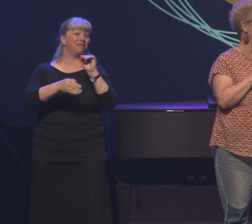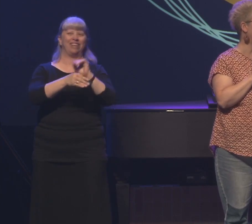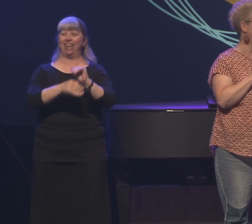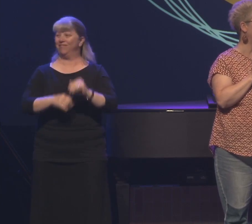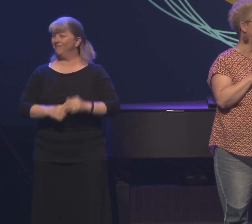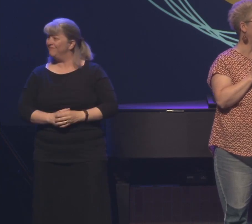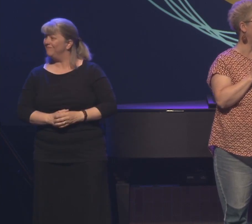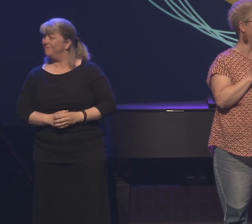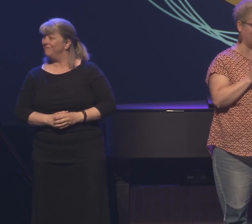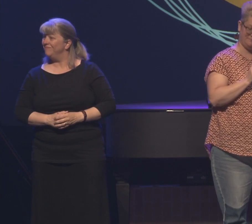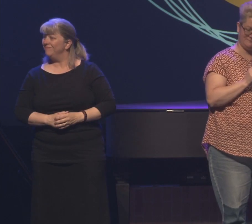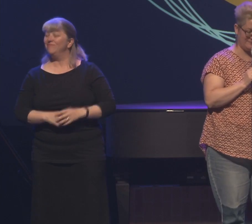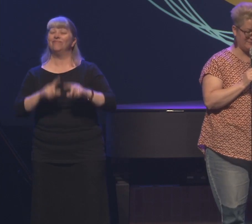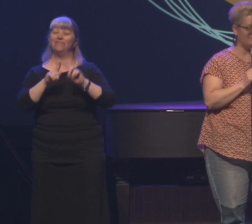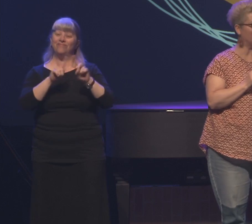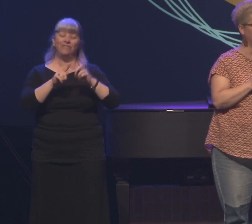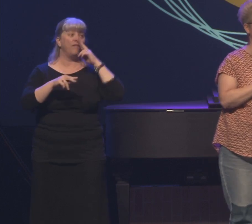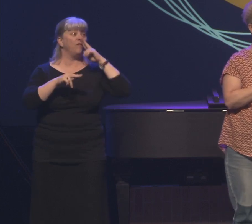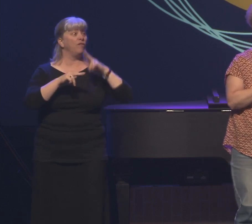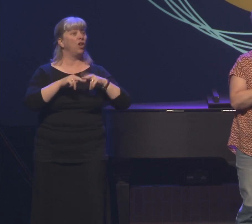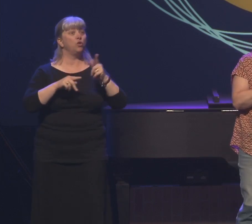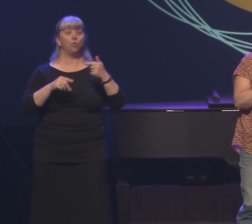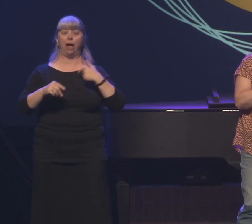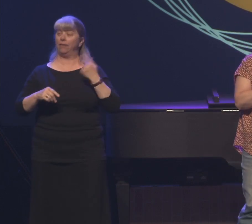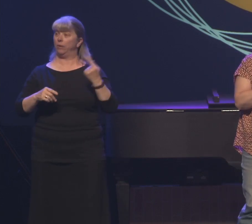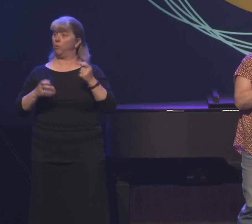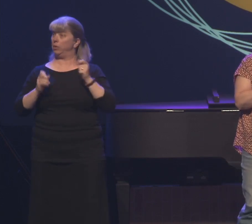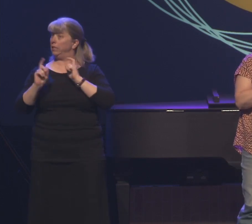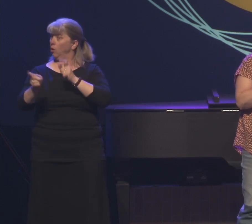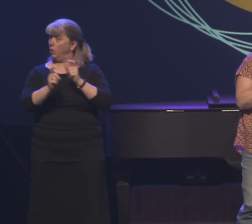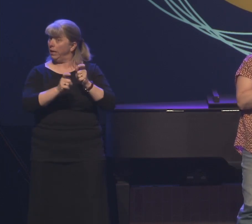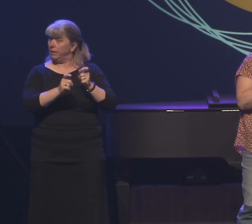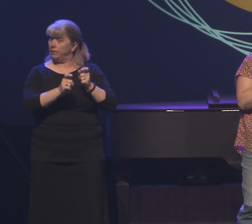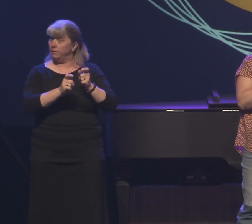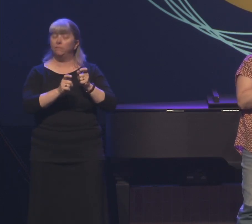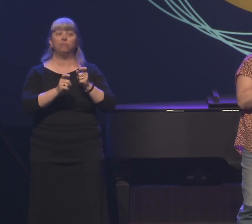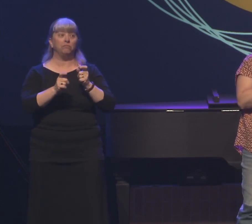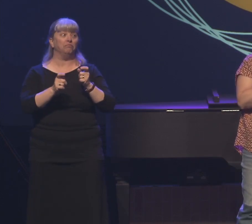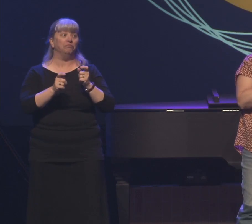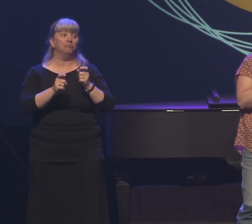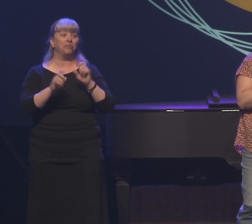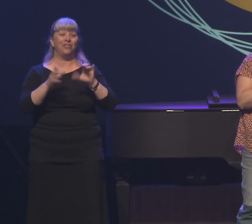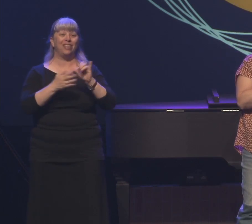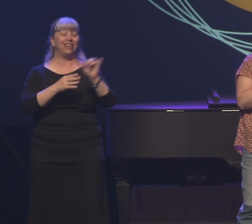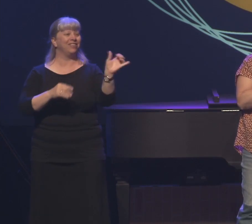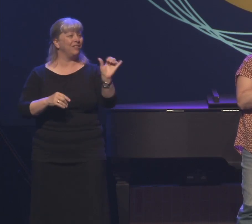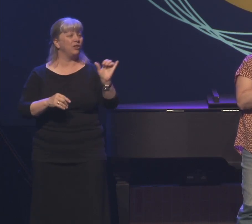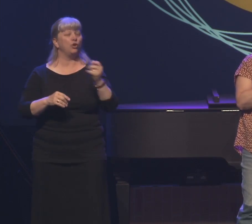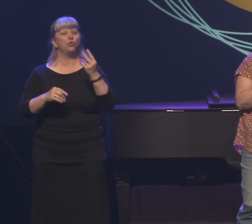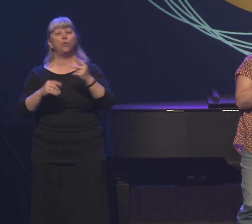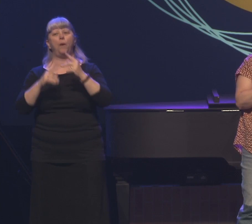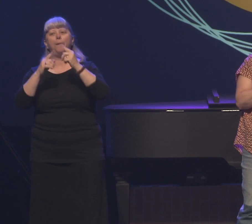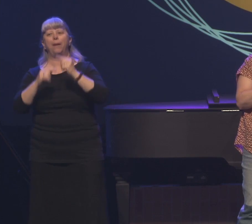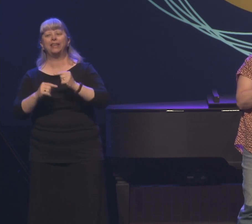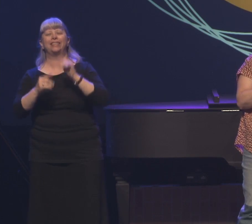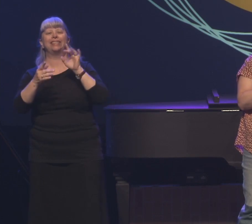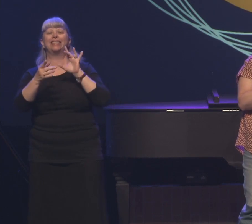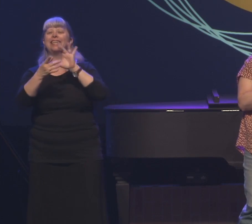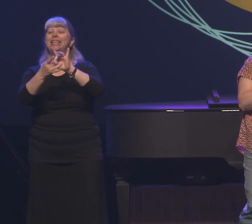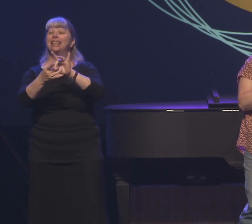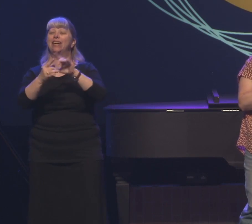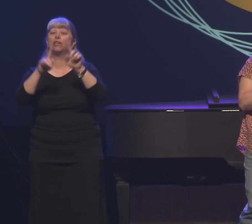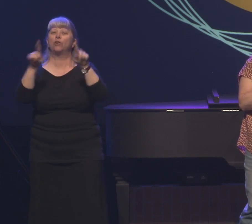And all kinds of fun. If you have an auction item you want to donate, you can do that too. There's two boxes on your Connect card. There's